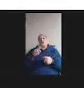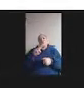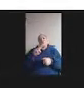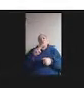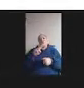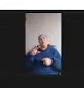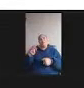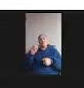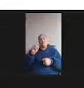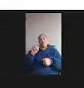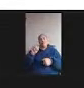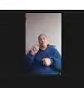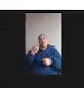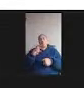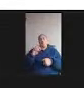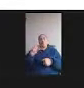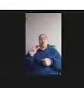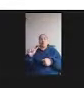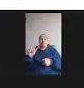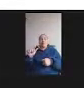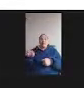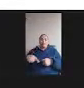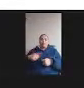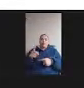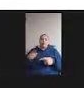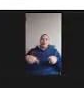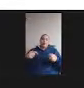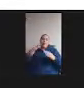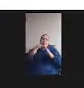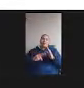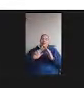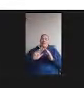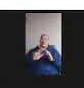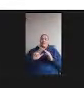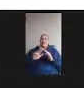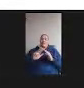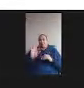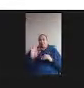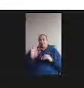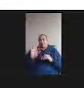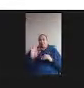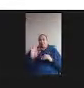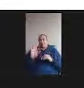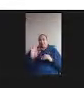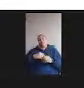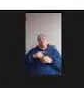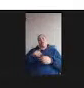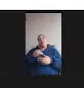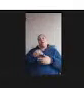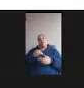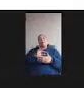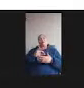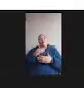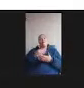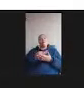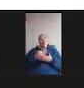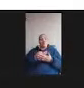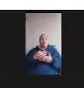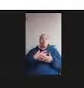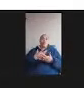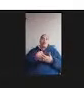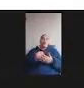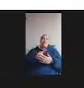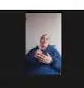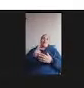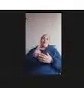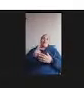218,206,000, which is a spend of just less than 92%. With regards to our voted funds, we then effectively had an underspending of about,